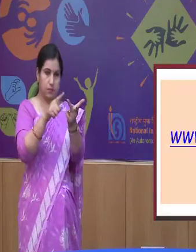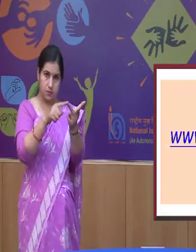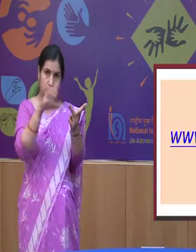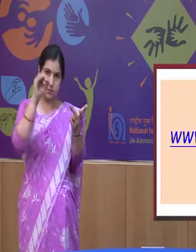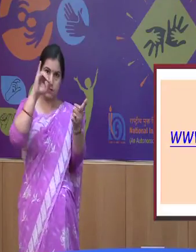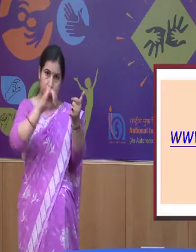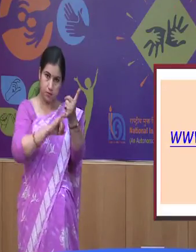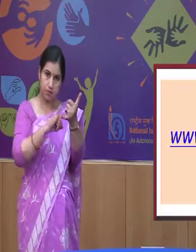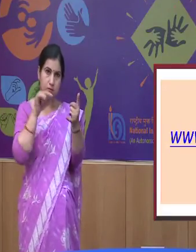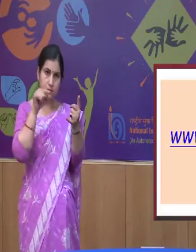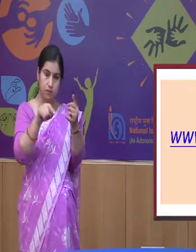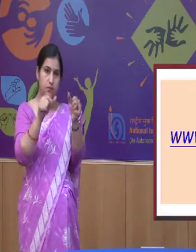www.nios.ac.in.